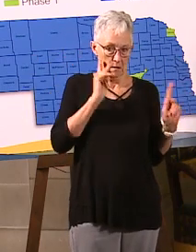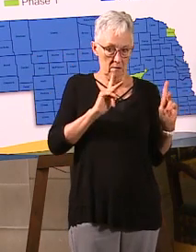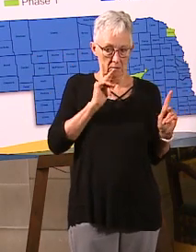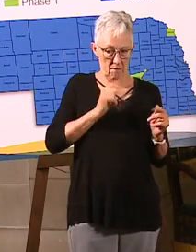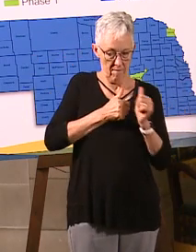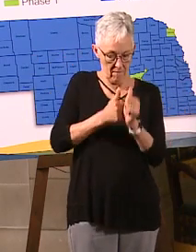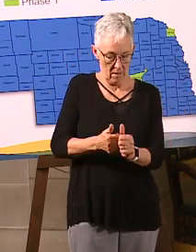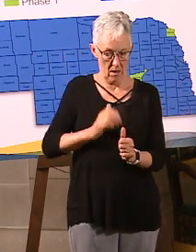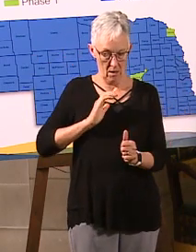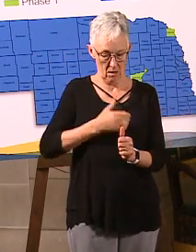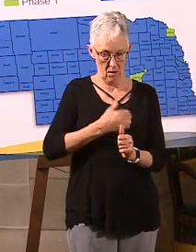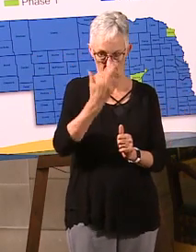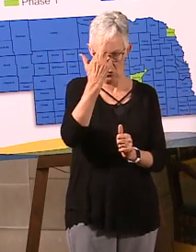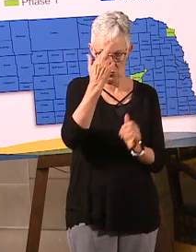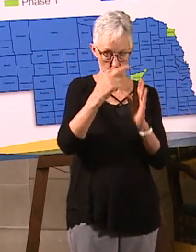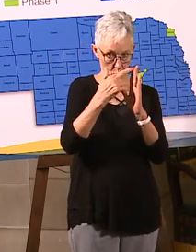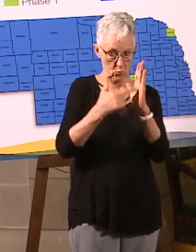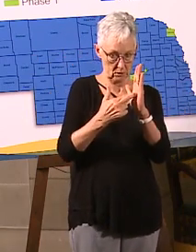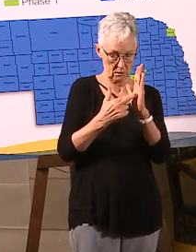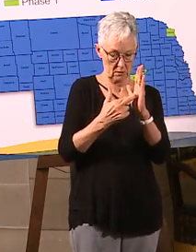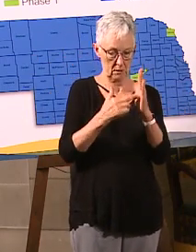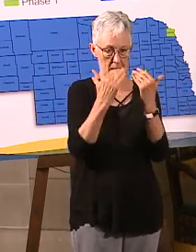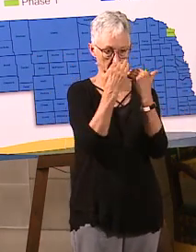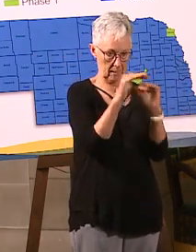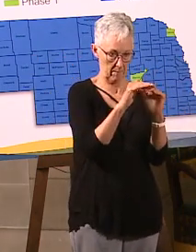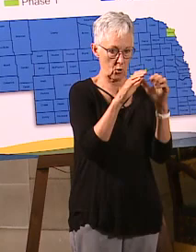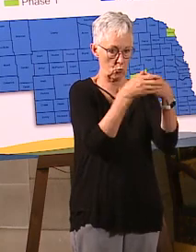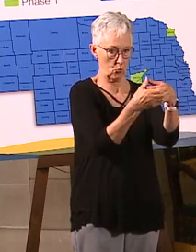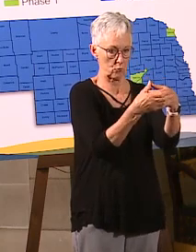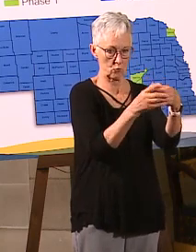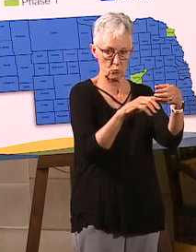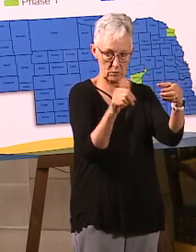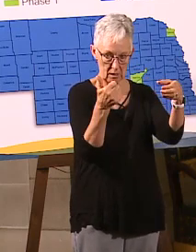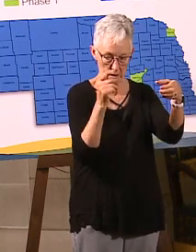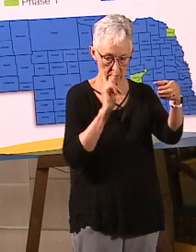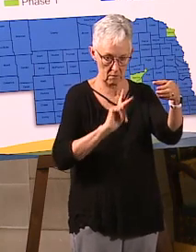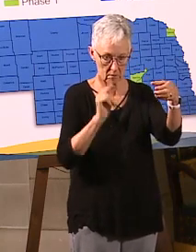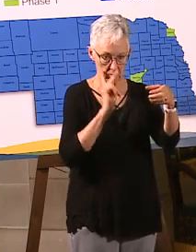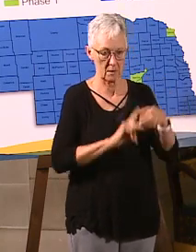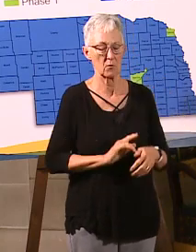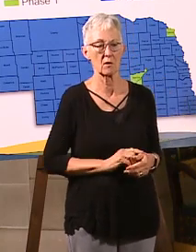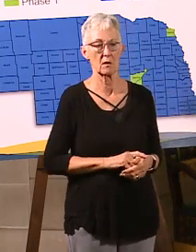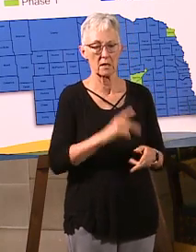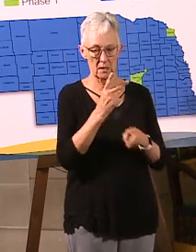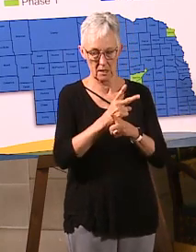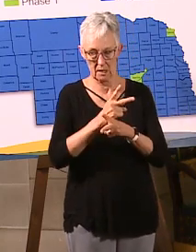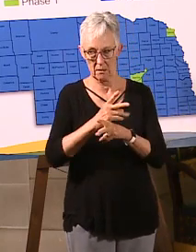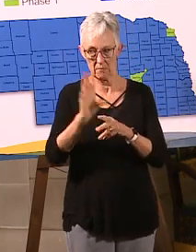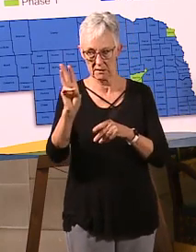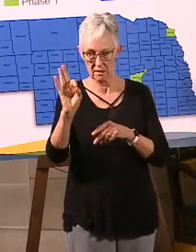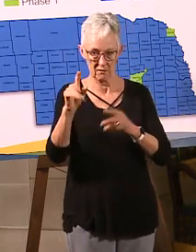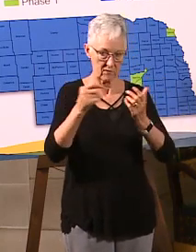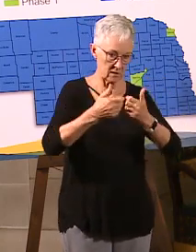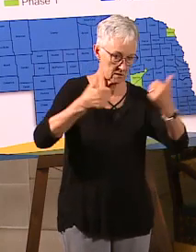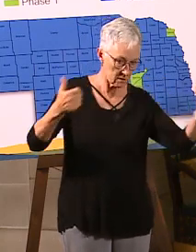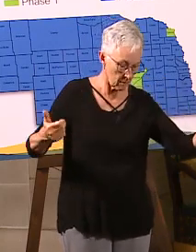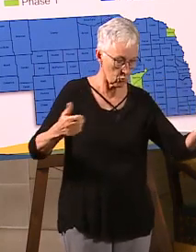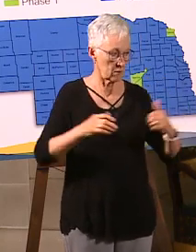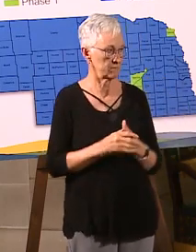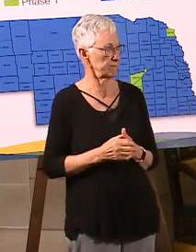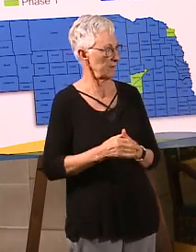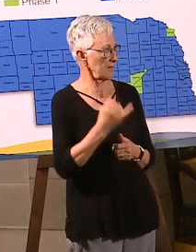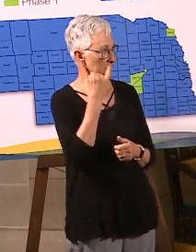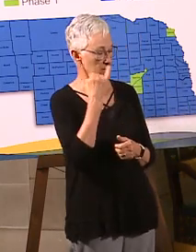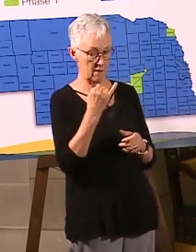have celebrations greater than 10 people. If you're in one of our areas that is still more heavily impacted, as noted in green